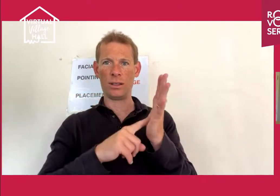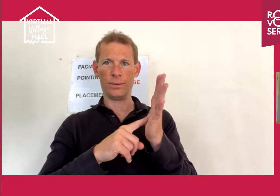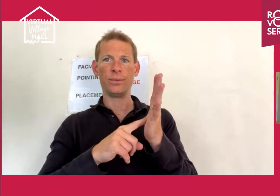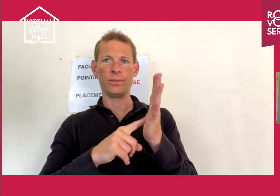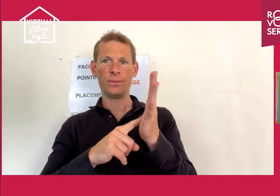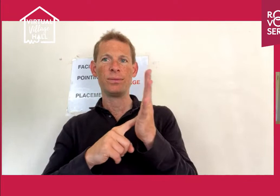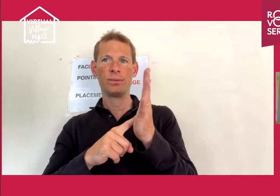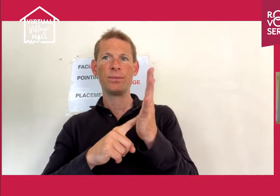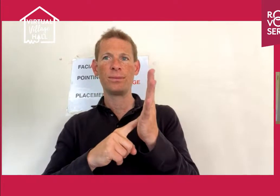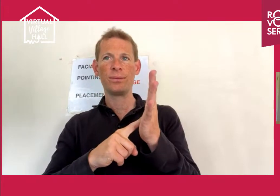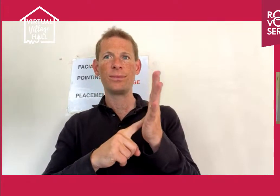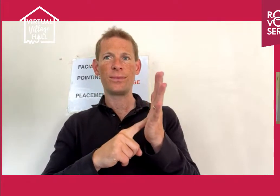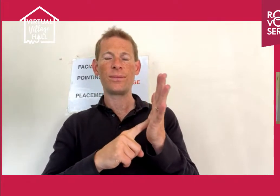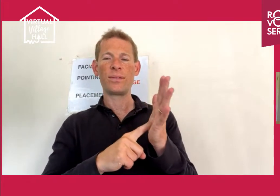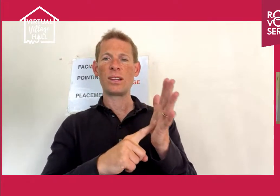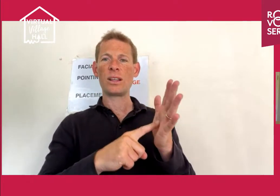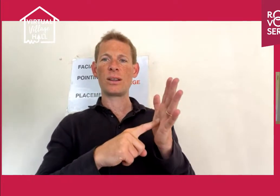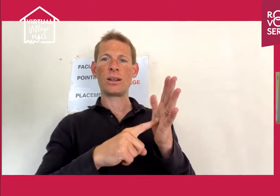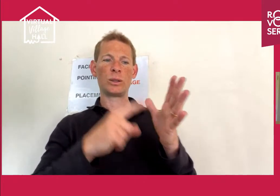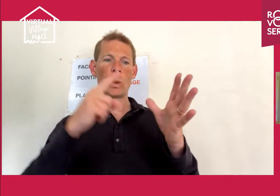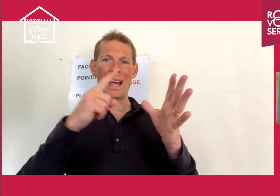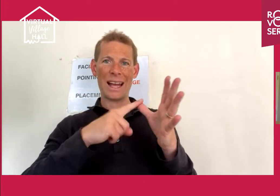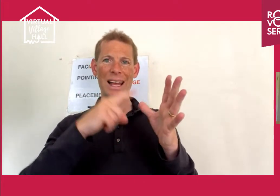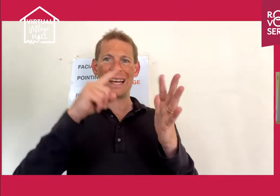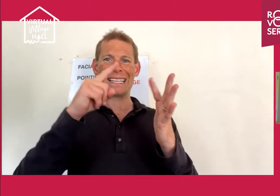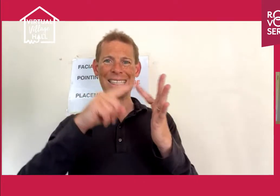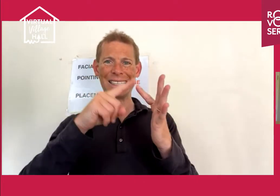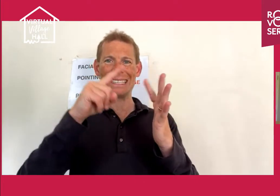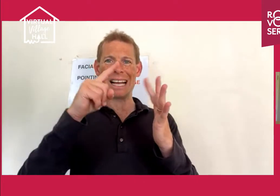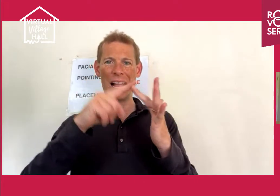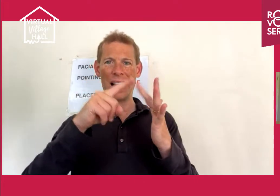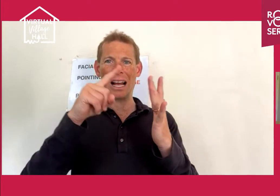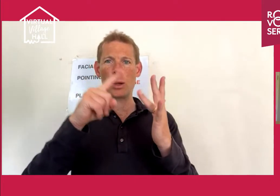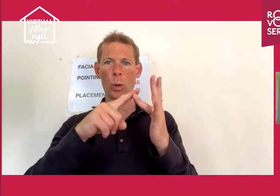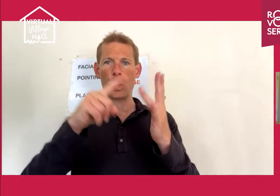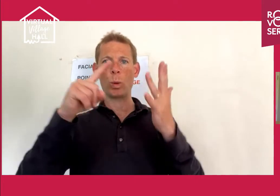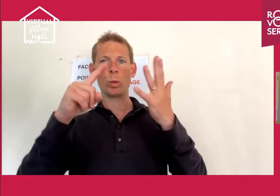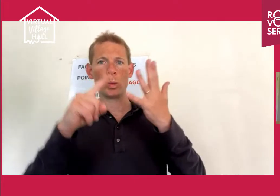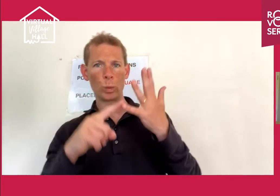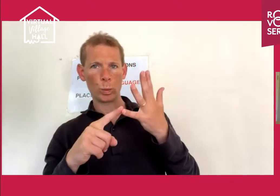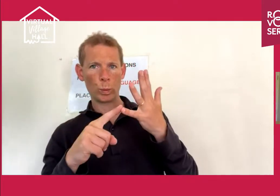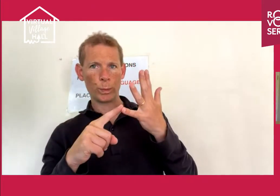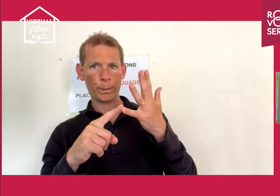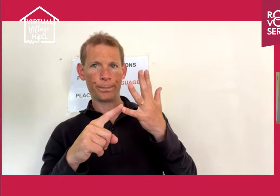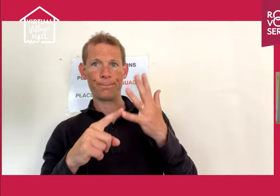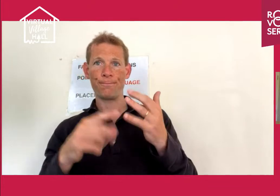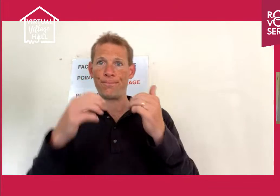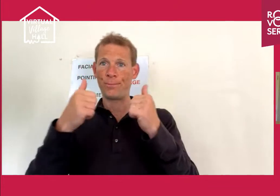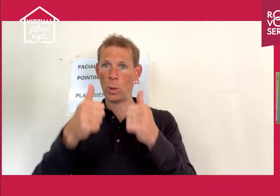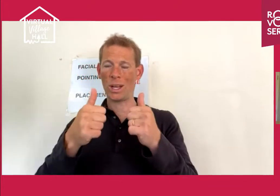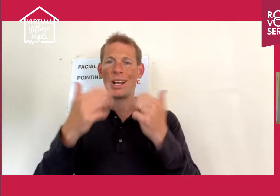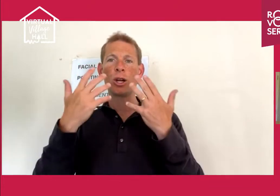Those are your 5 vowels on your 5 fingertips. So A, E, I, O, U.